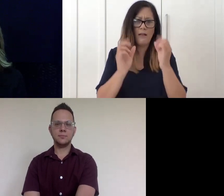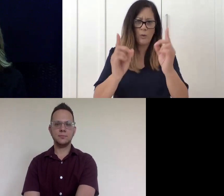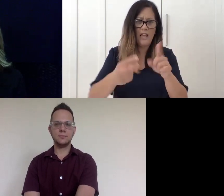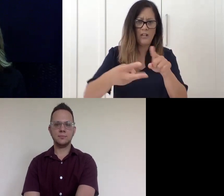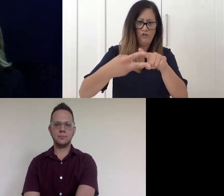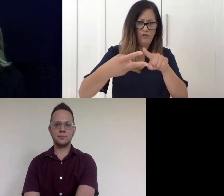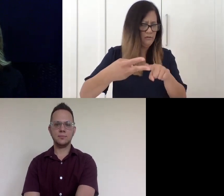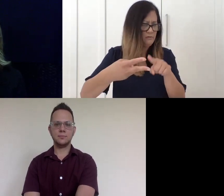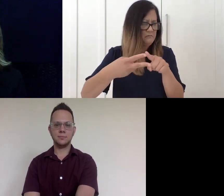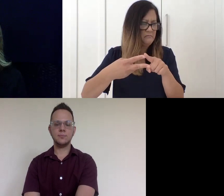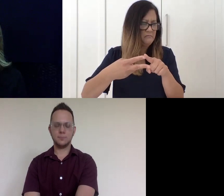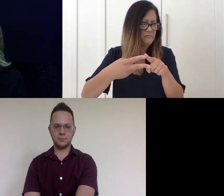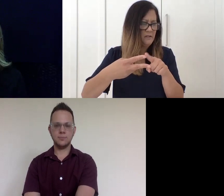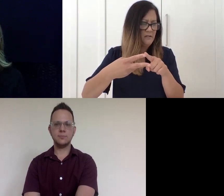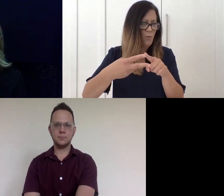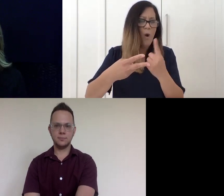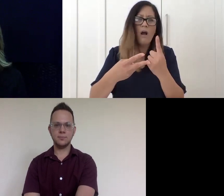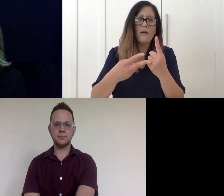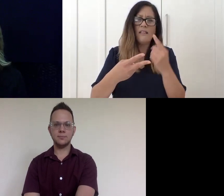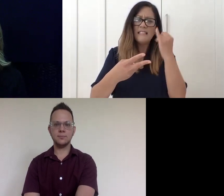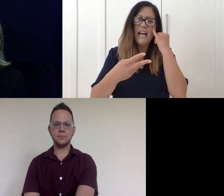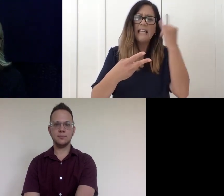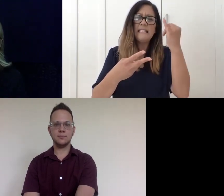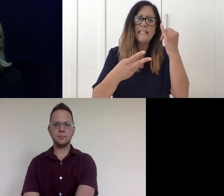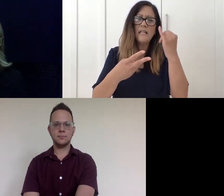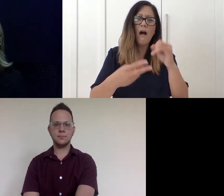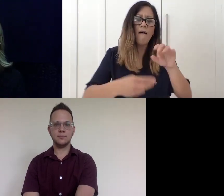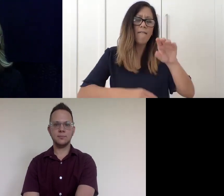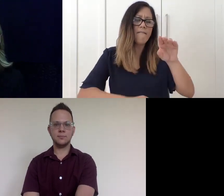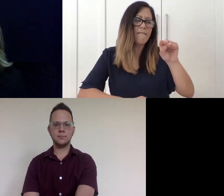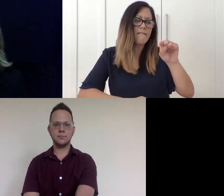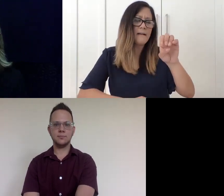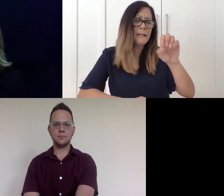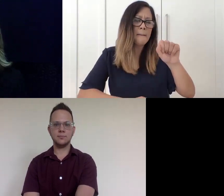were really important results in terms of a couple of things: policy